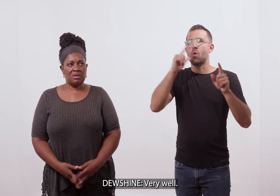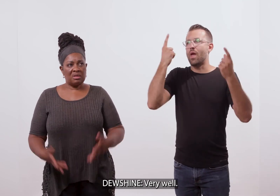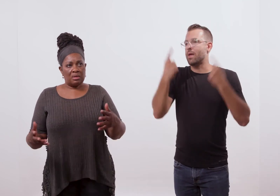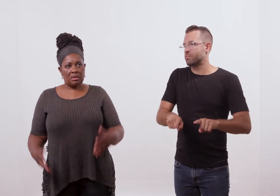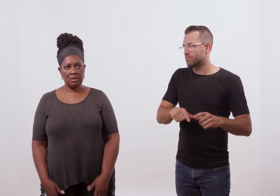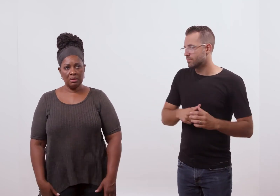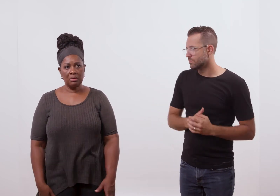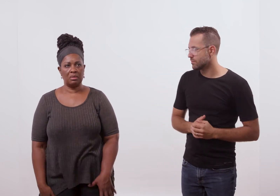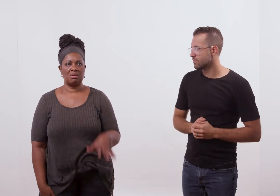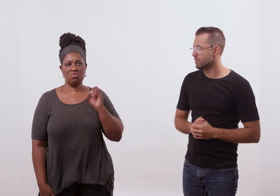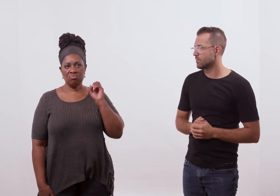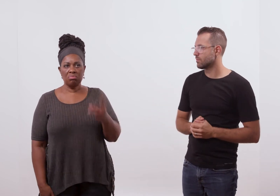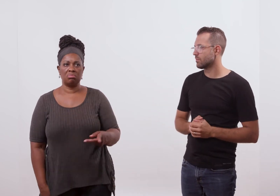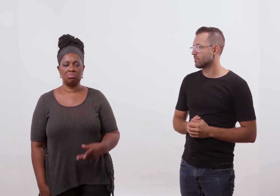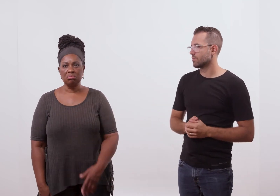well.